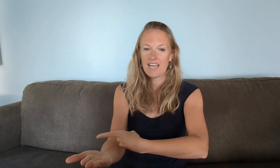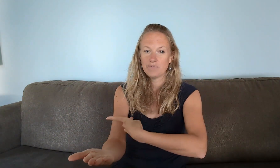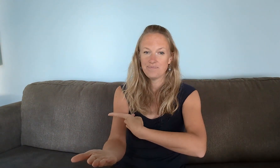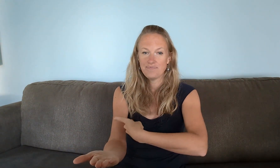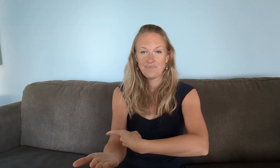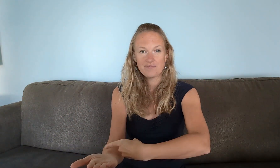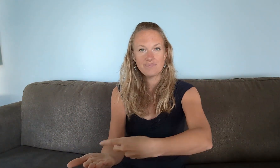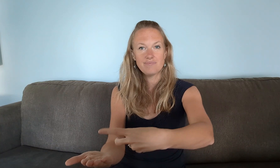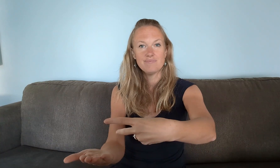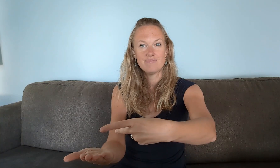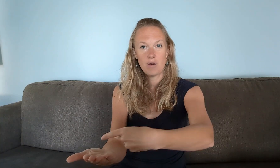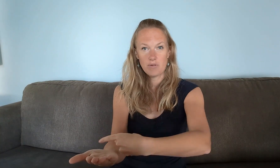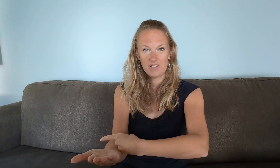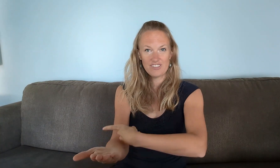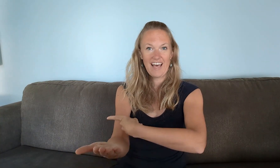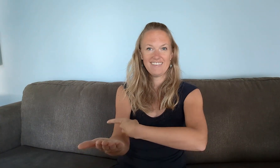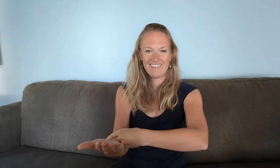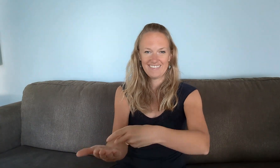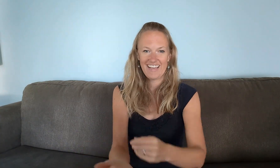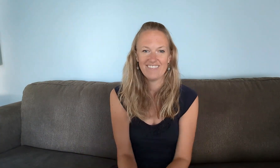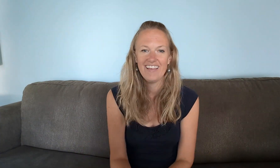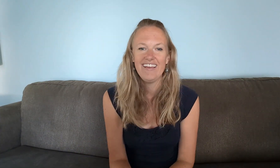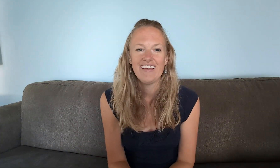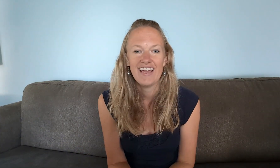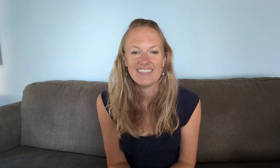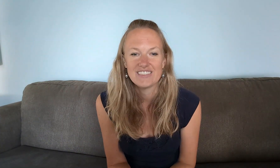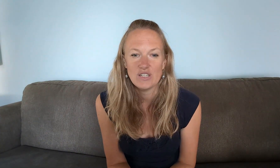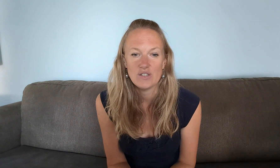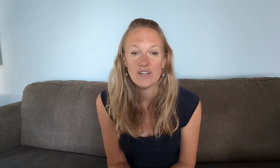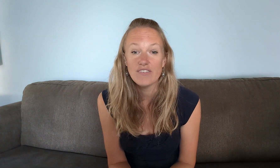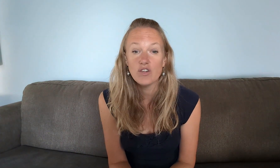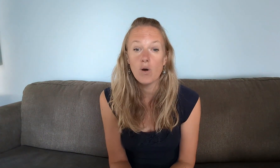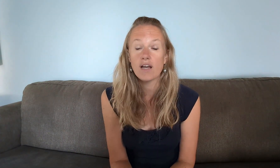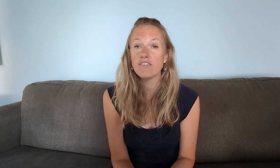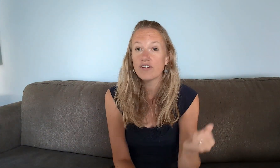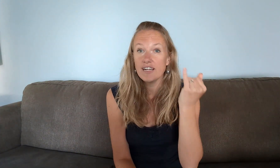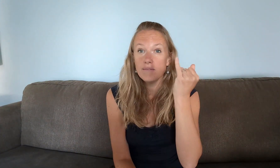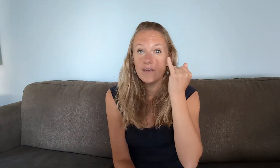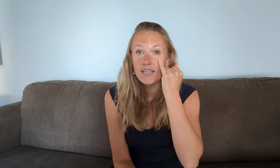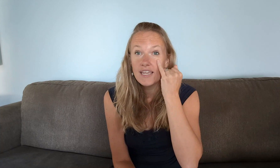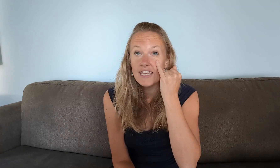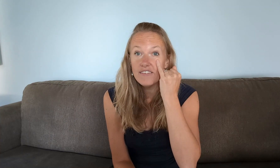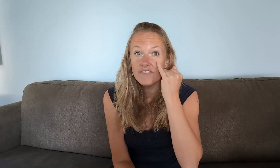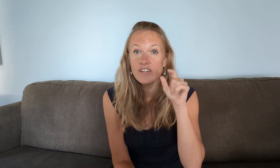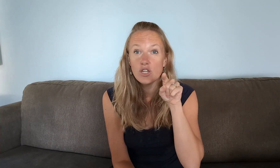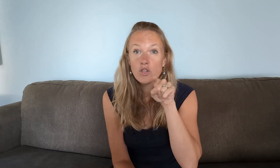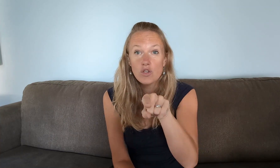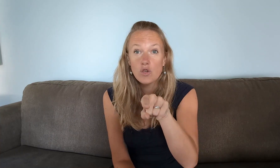Lamb. Remember, we learned that the other day. Okay, so if you walk in freedom, if